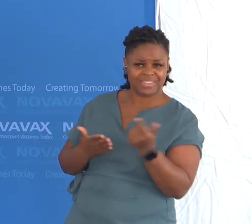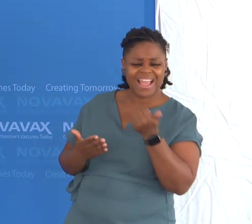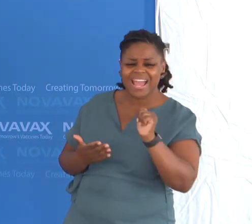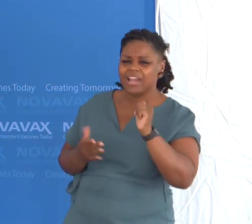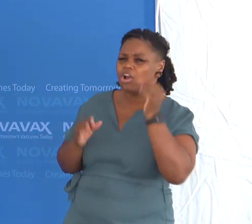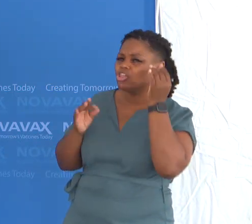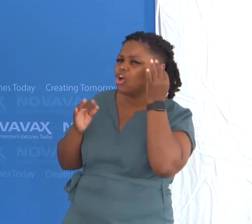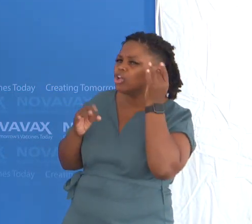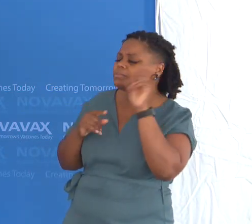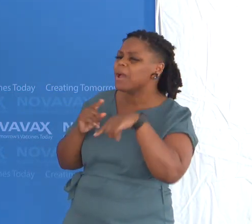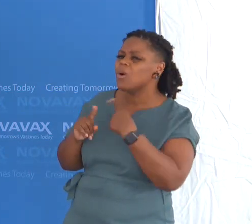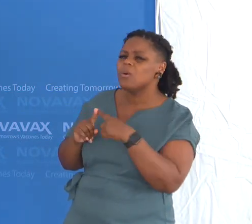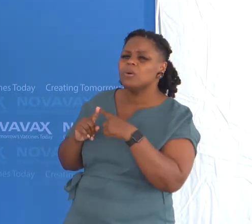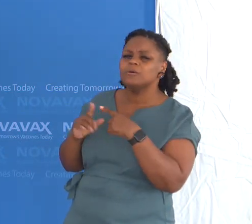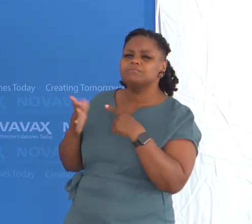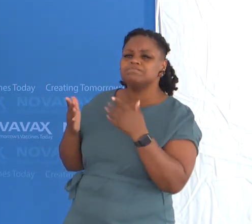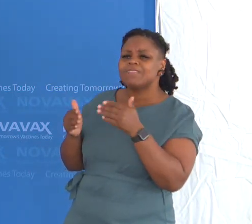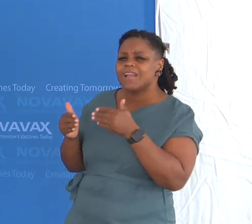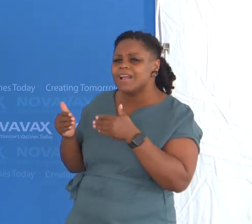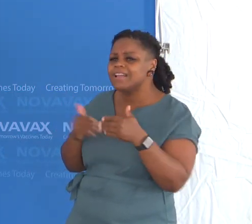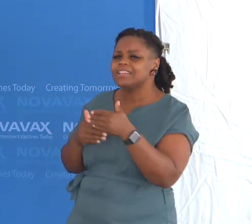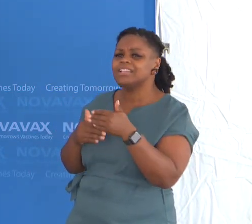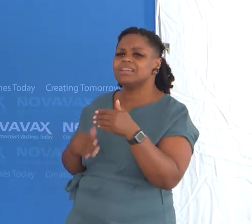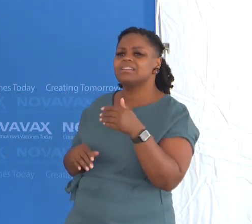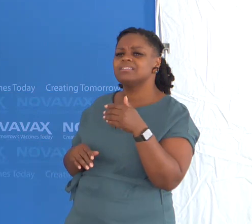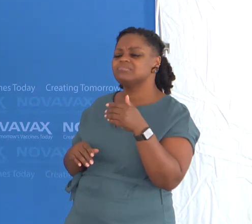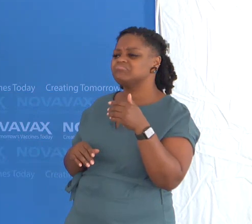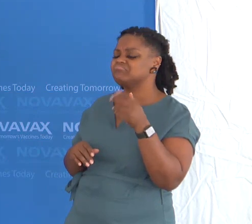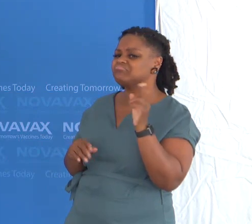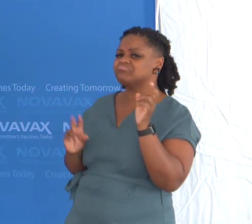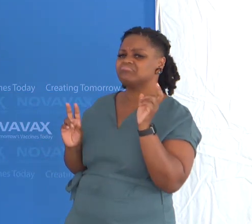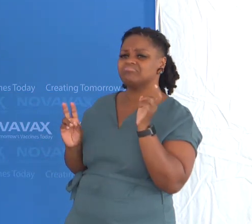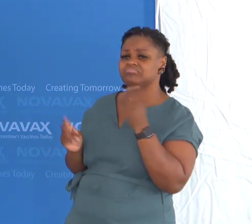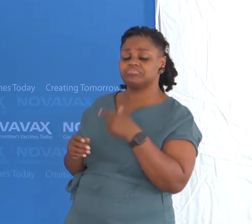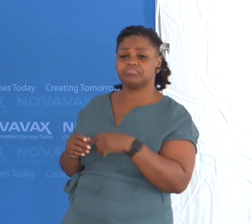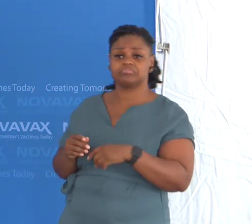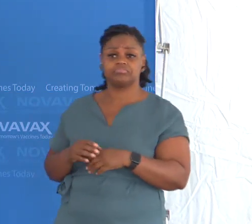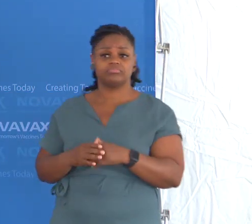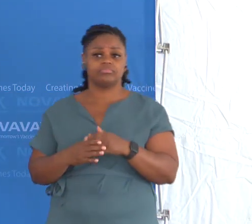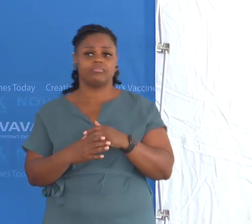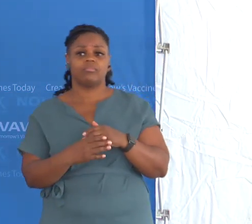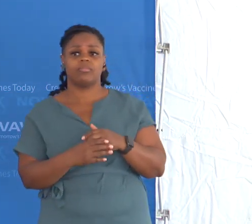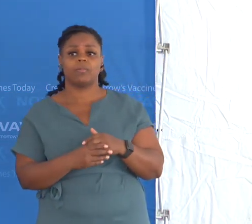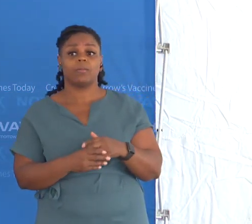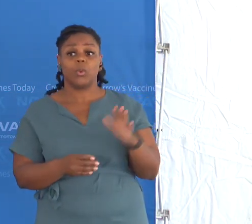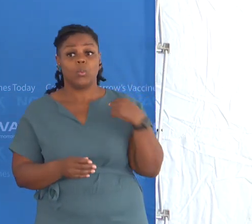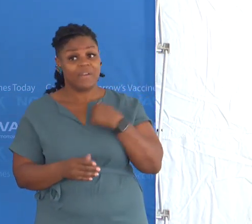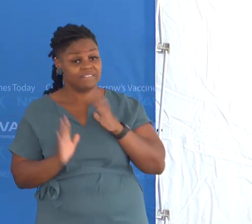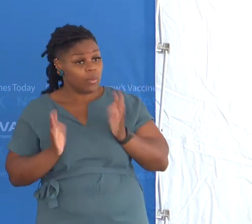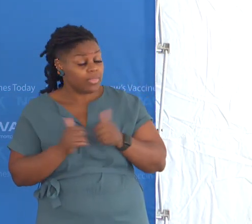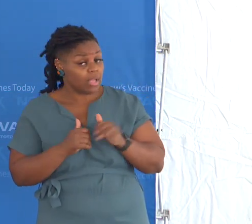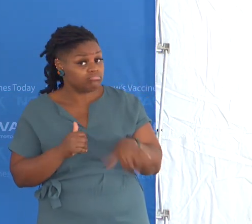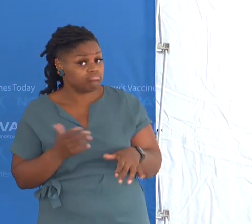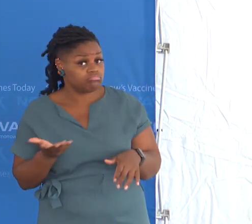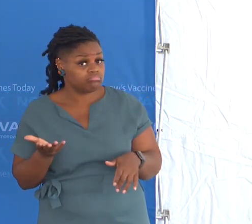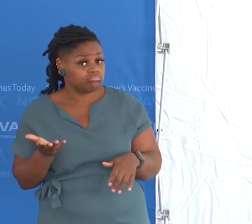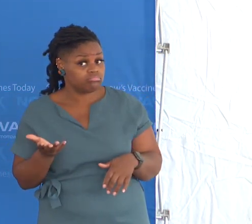okay. We are completely fine with that because that's the way we do our trials. They did not throw anything new at